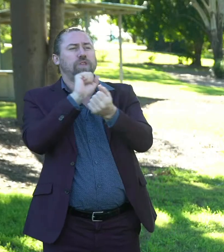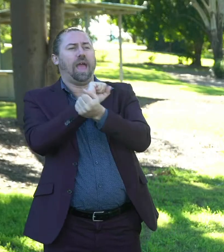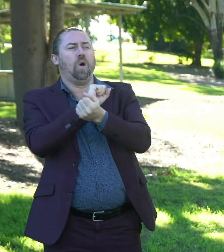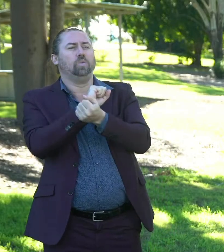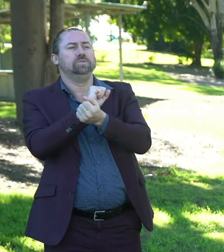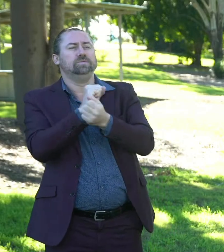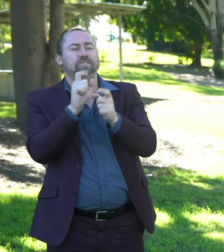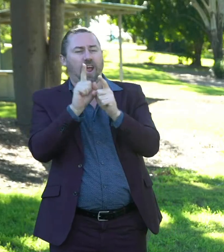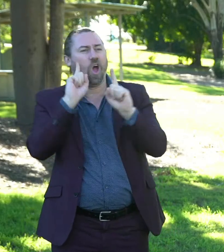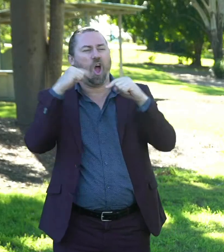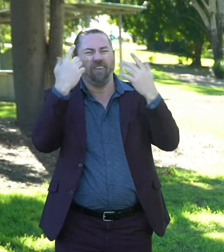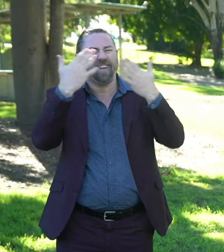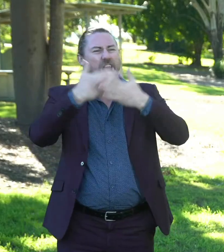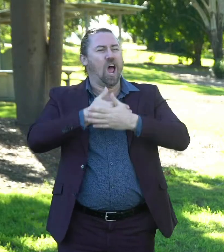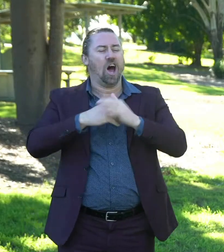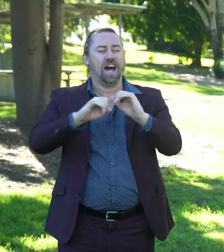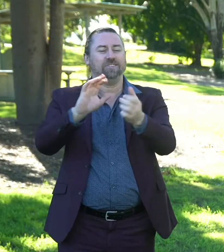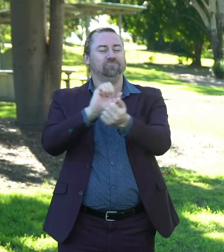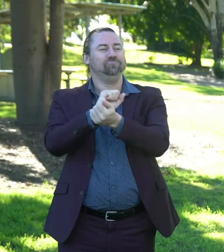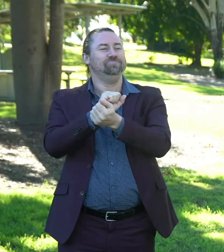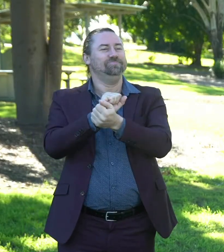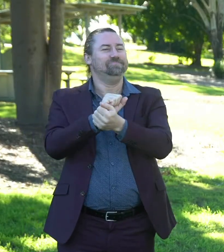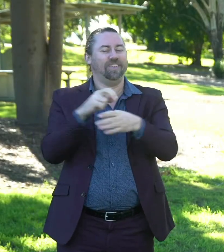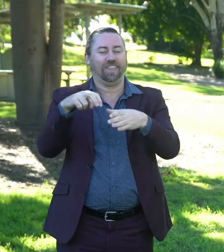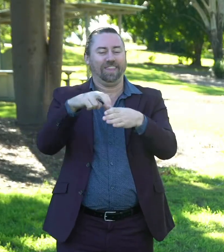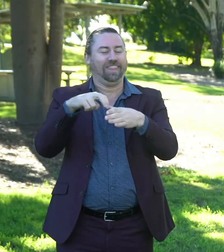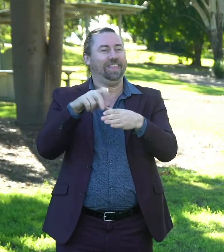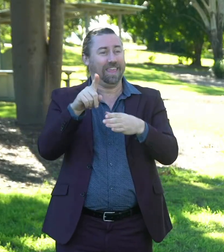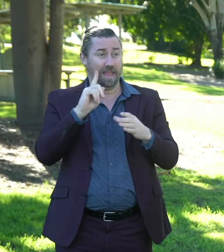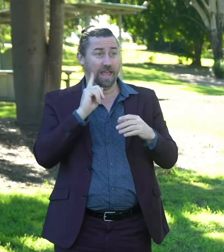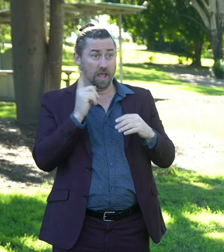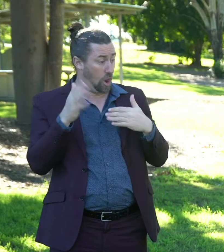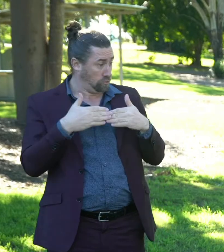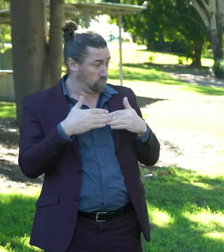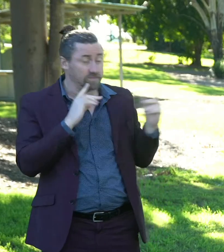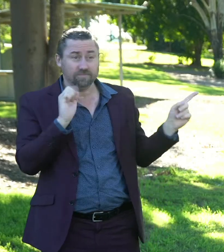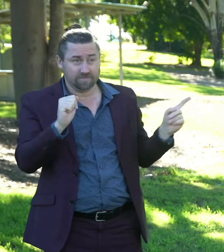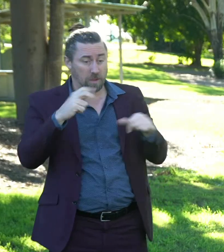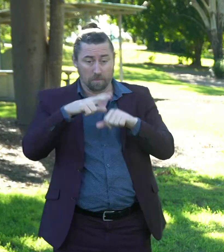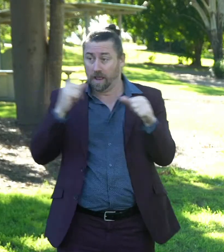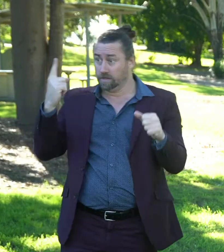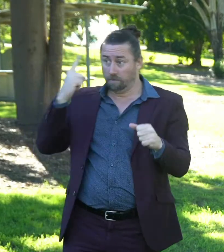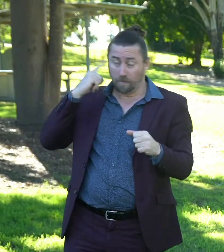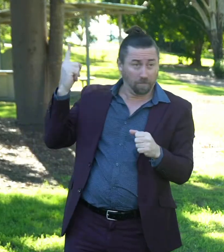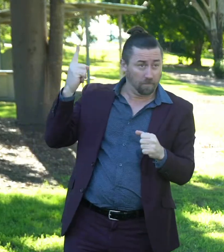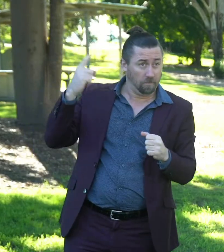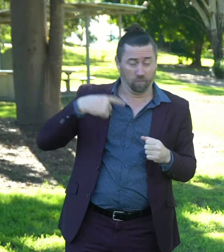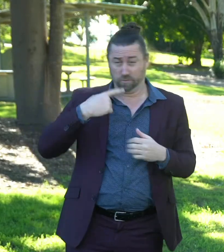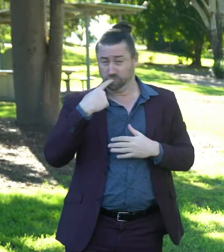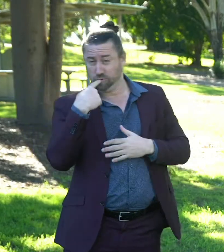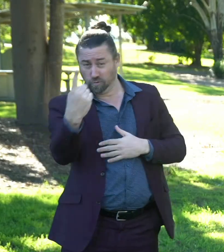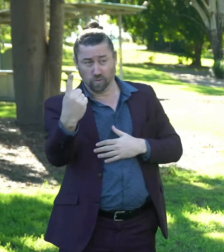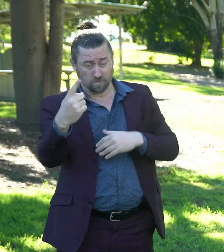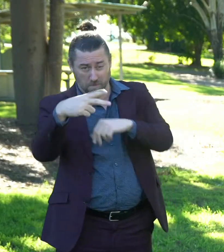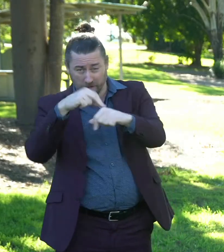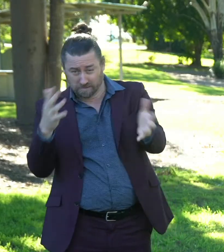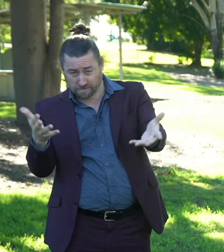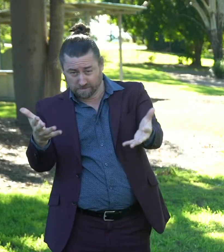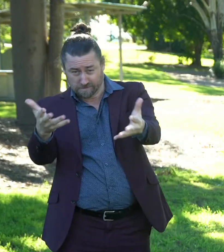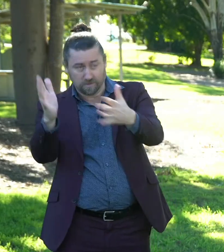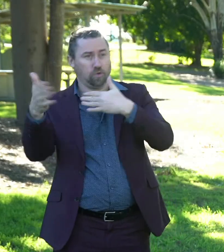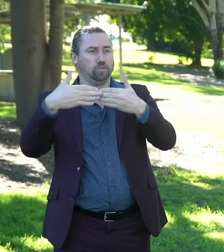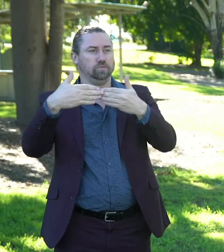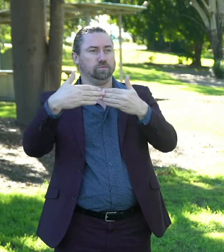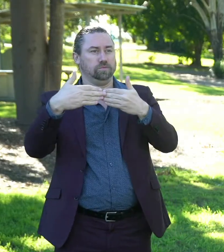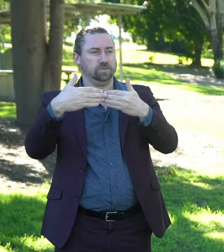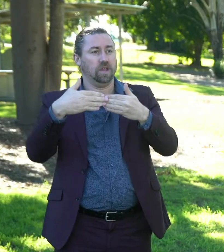Yes, so the police responded very, very quickly last night as soon as we got that information, and they've closed it down